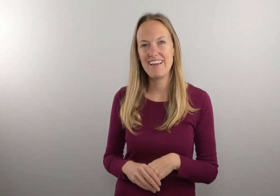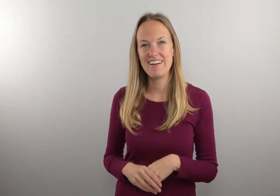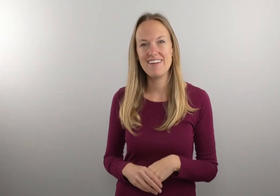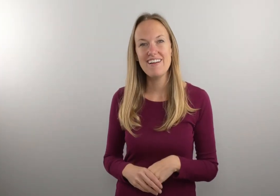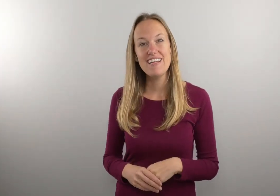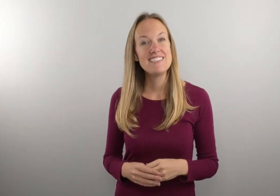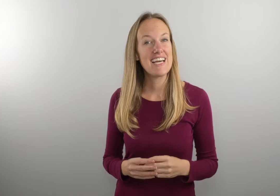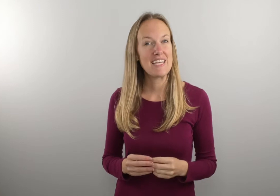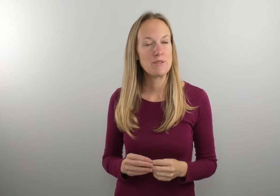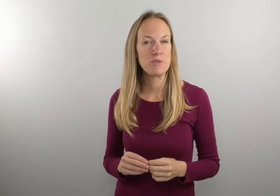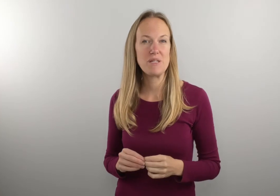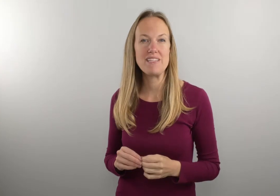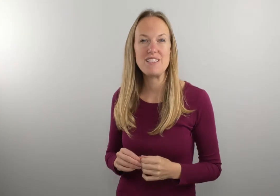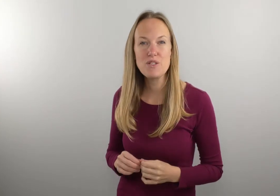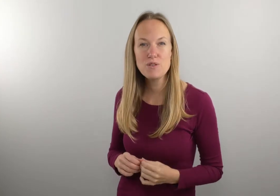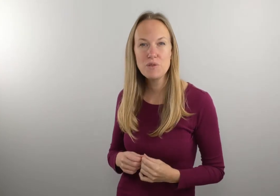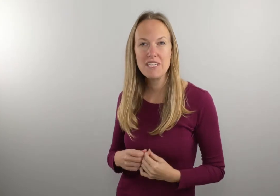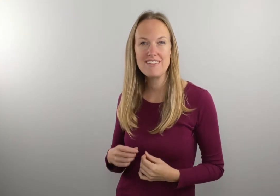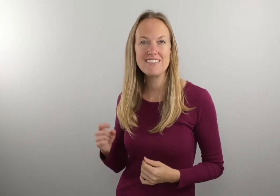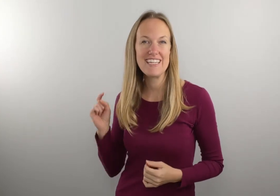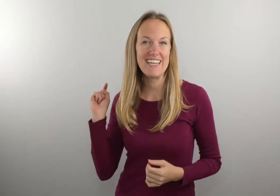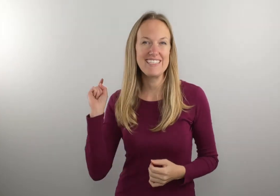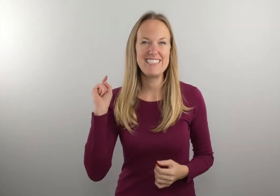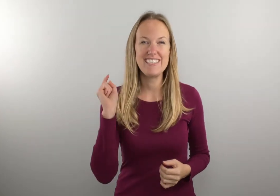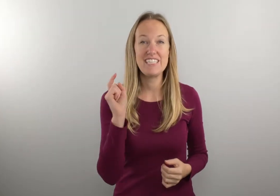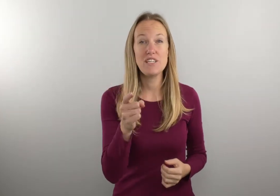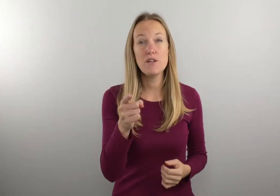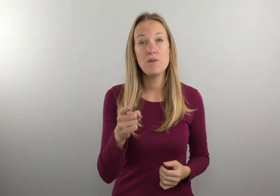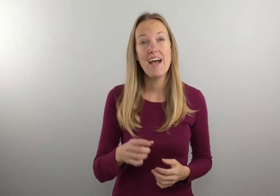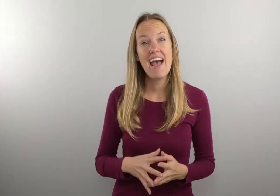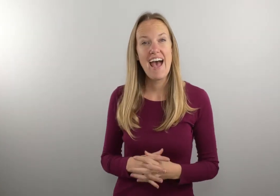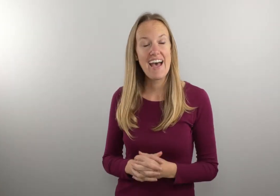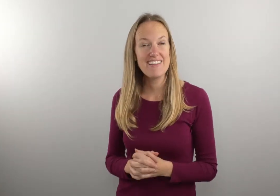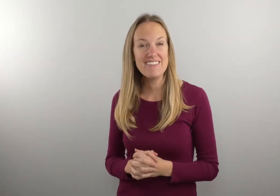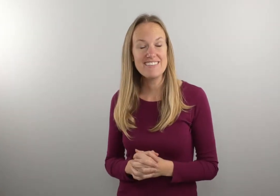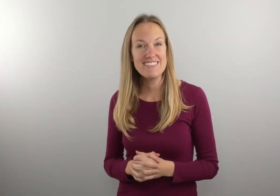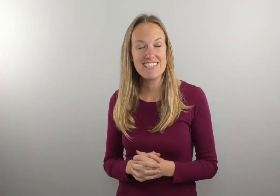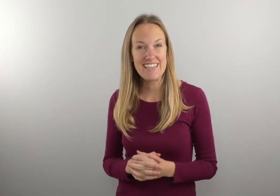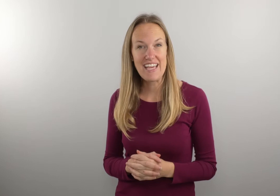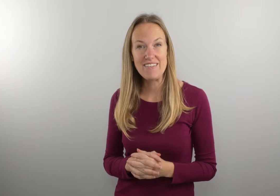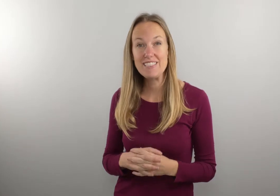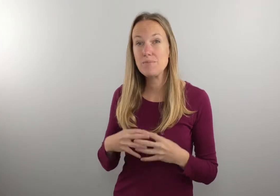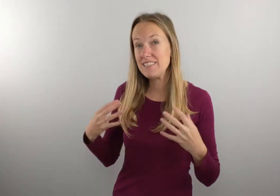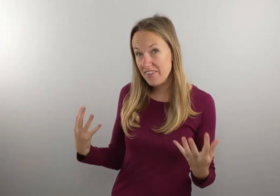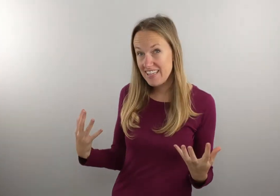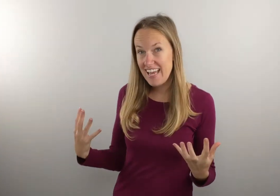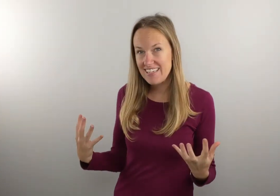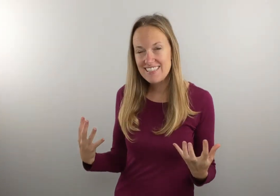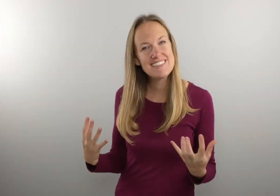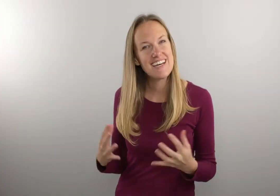here. Sign Language Worship is a YouTube channel dedicated to teaching you how to use sign language, specifically ASL signs,